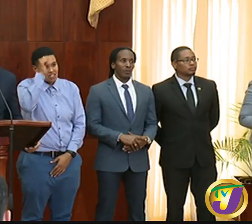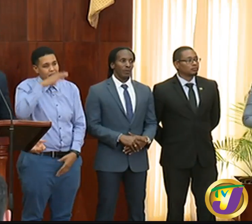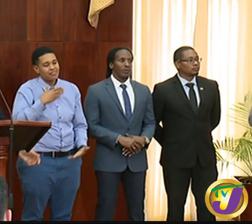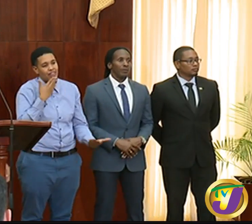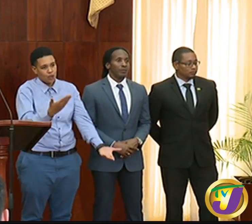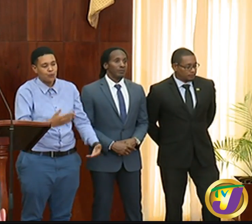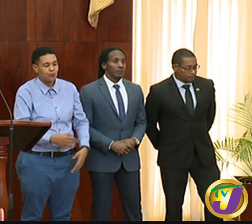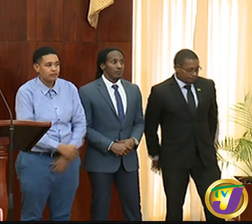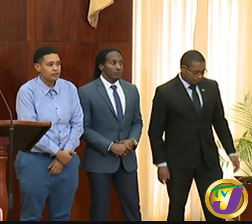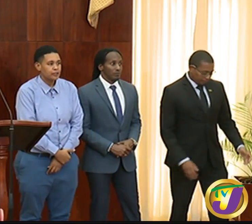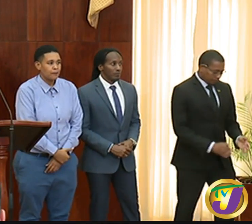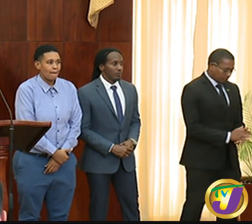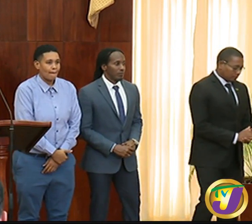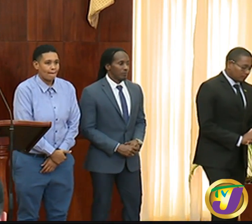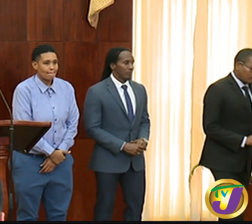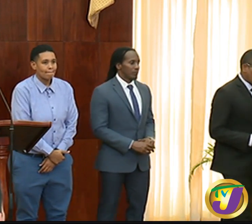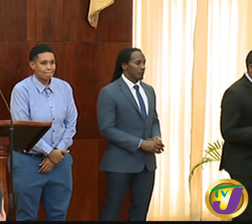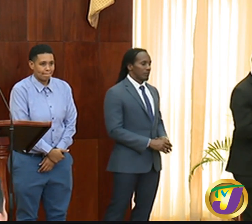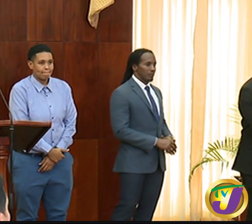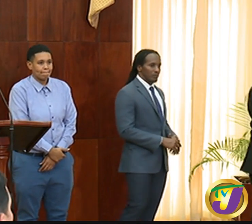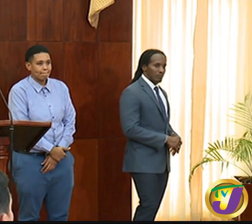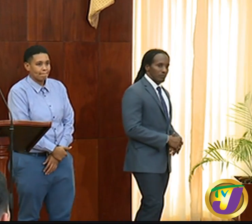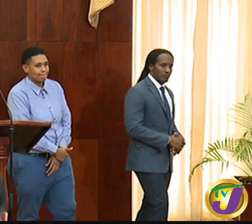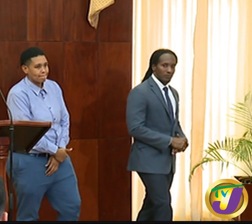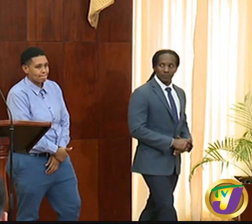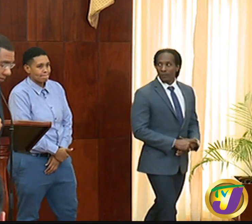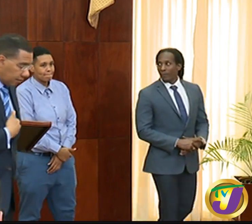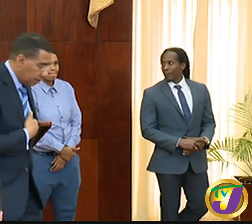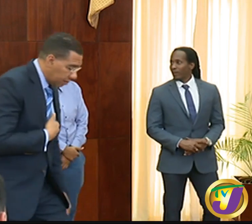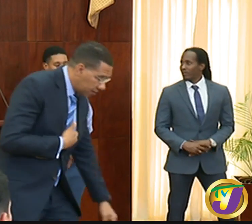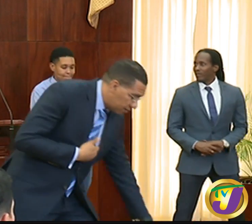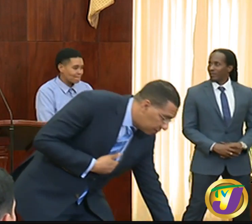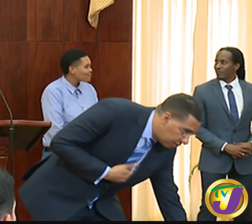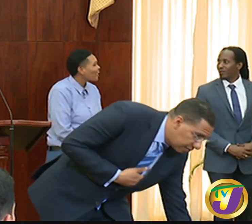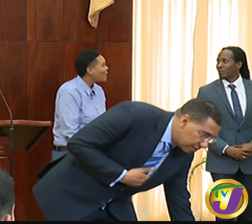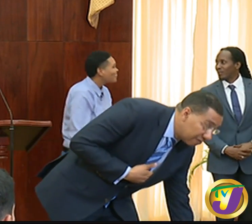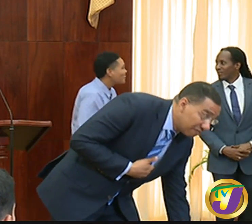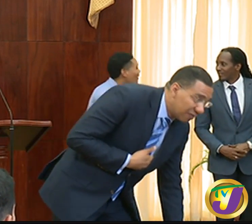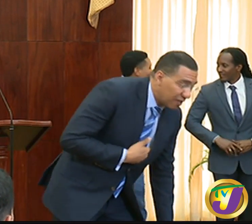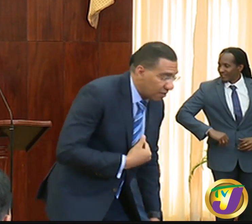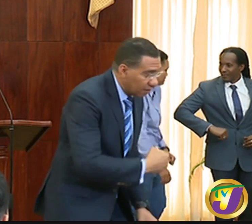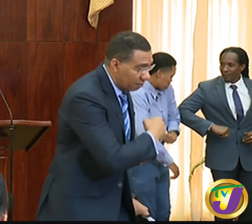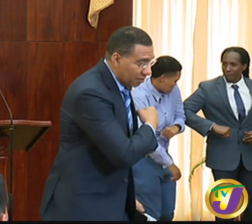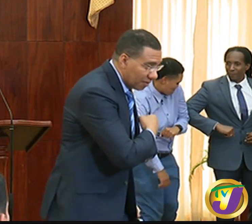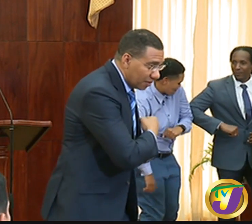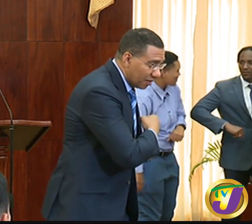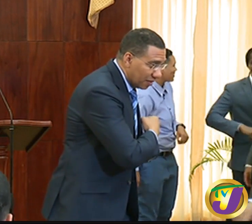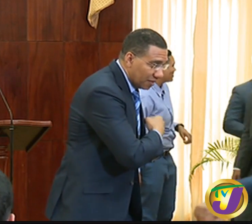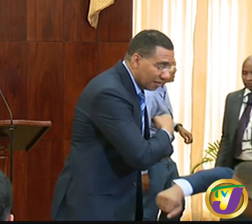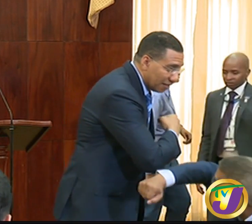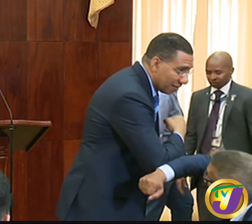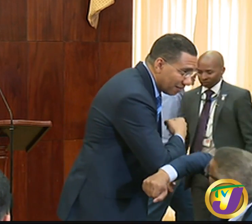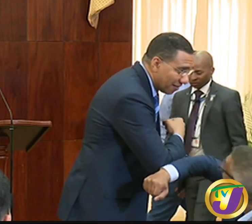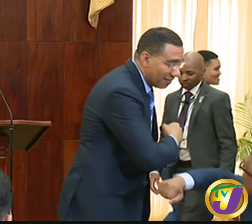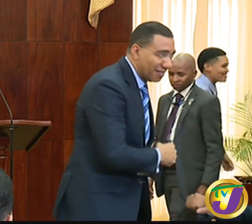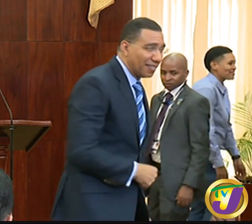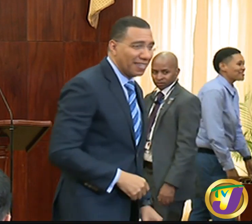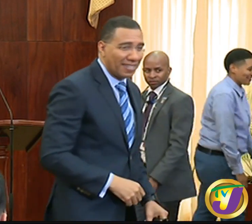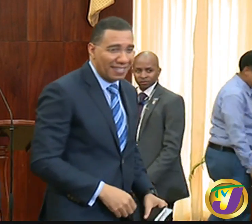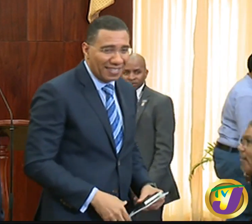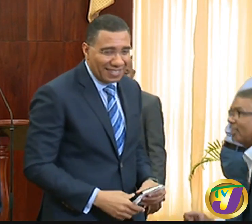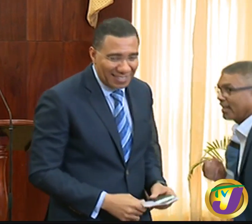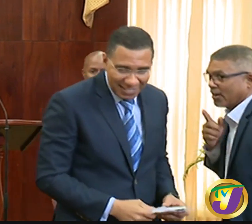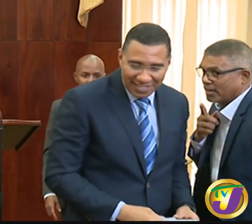you. Thank you so much, Prime Minister. Ladies and gentlemen, that concludes our press conference for today. Thank you so much for joining us. Have a good afternoon, everyone.